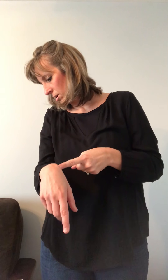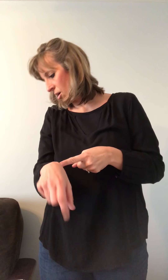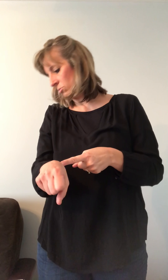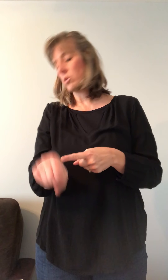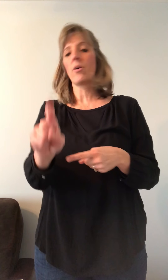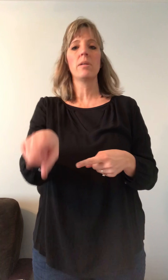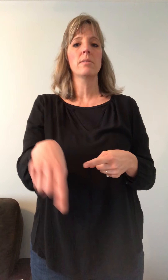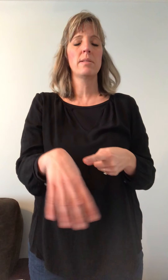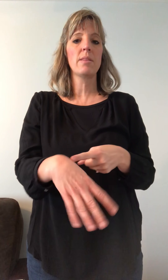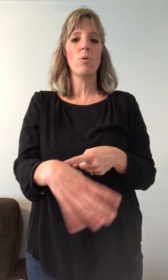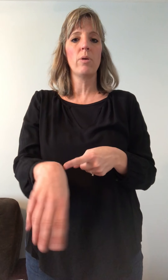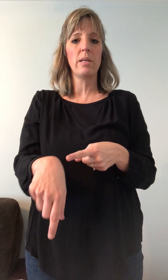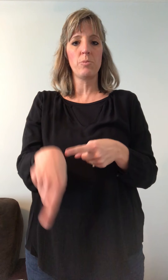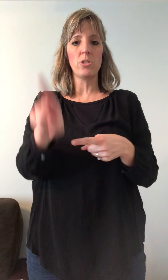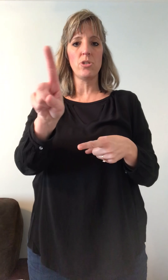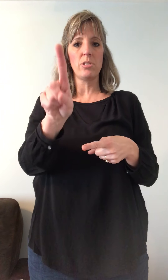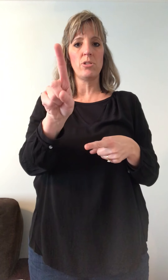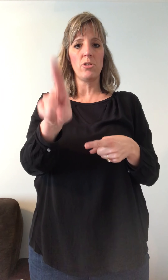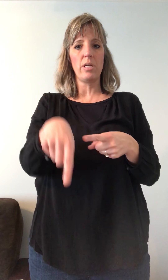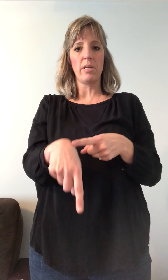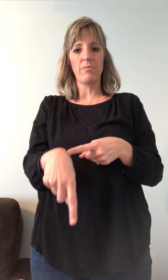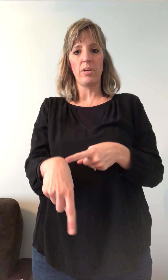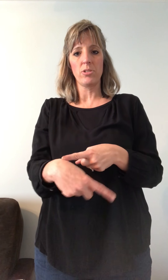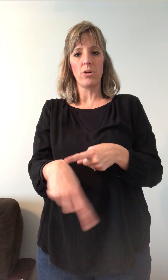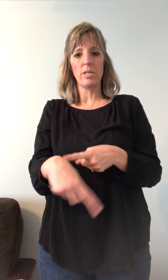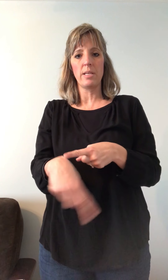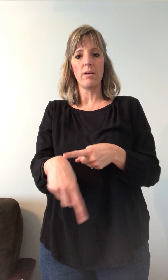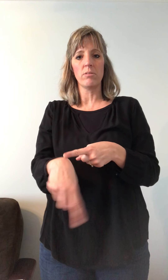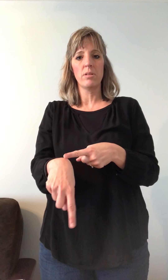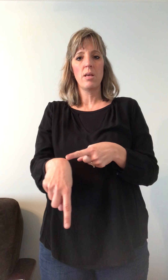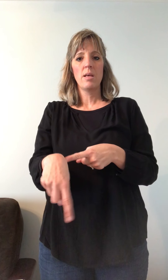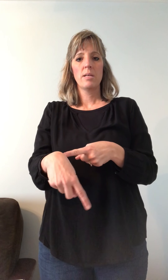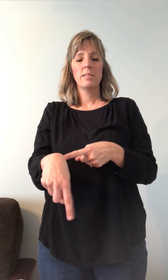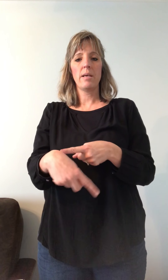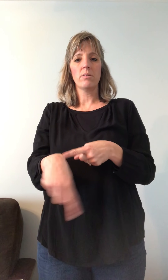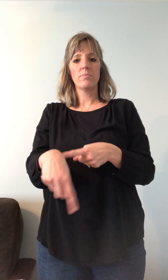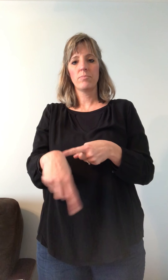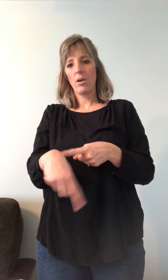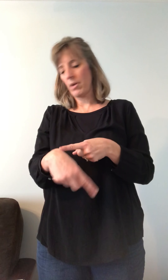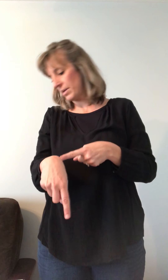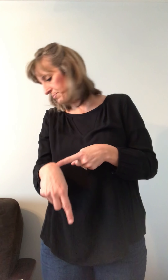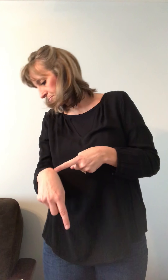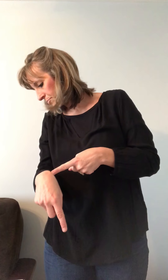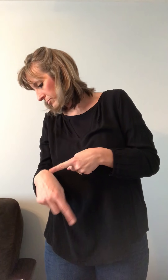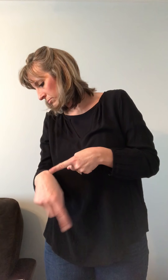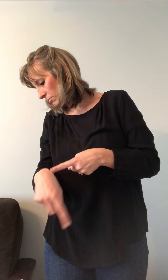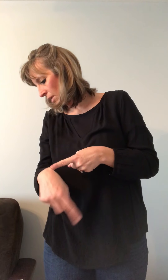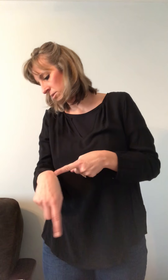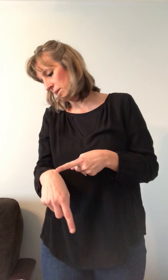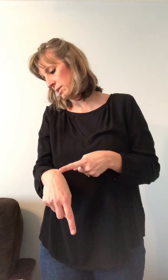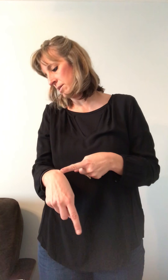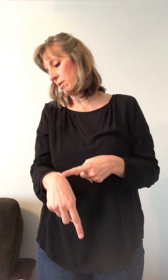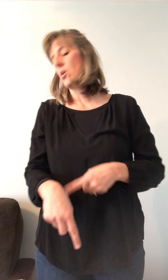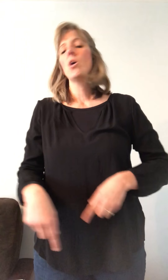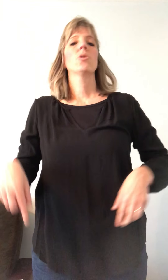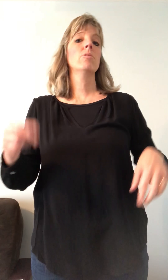Oh, sorry, not the whole hand switch, just your index finger. Sorry, tail. Tail, all right? Looks like the tail. Hula